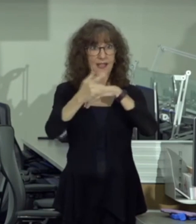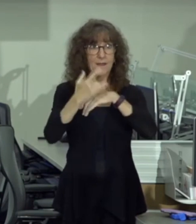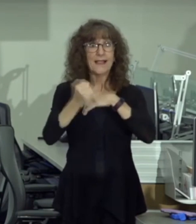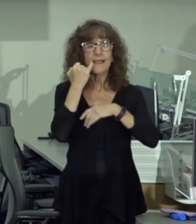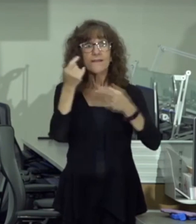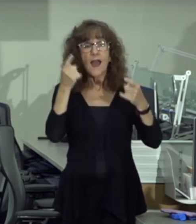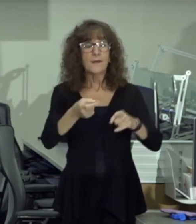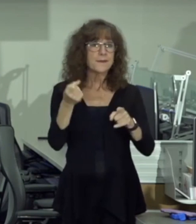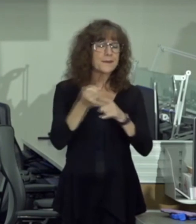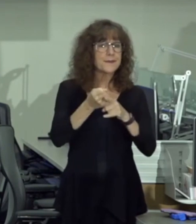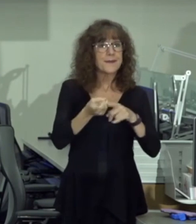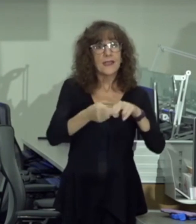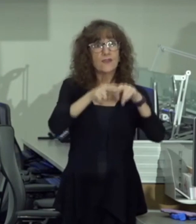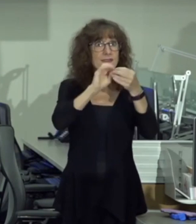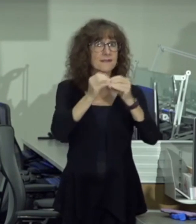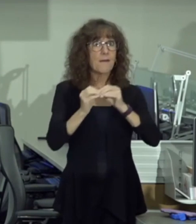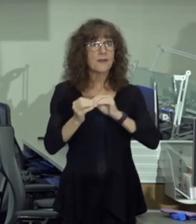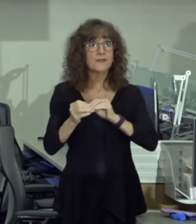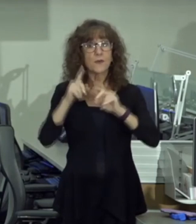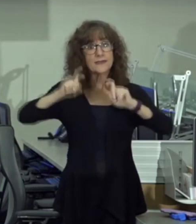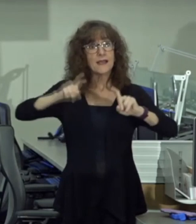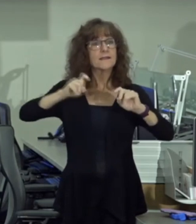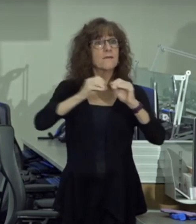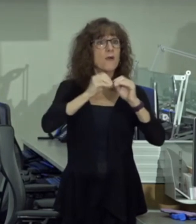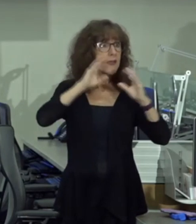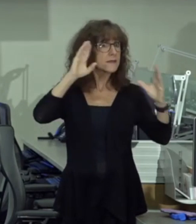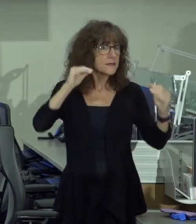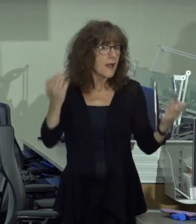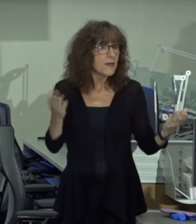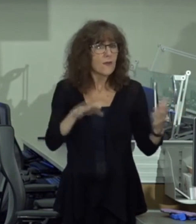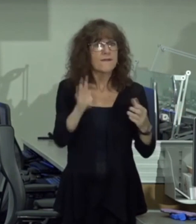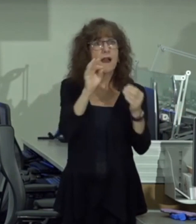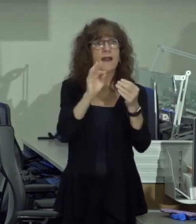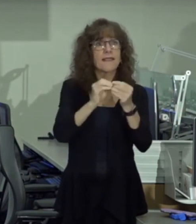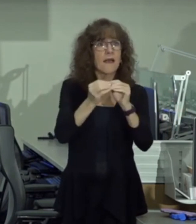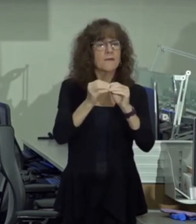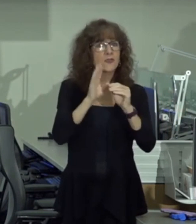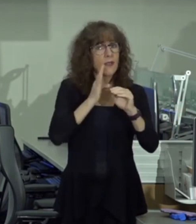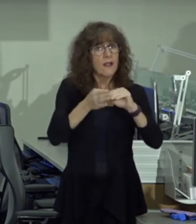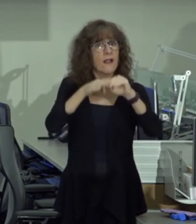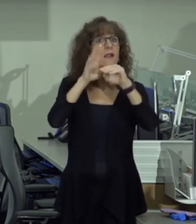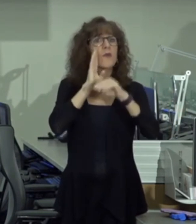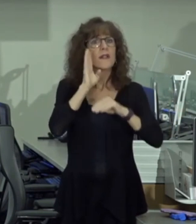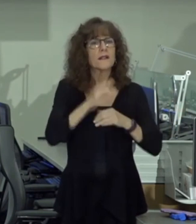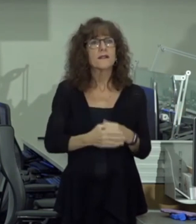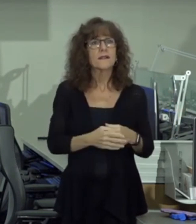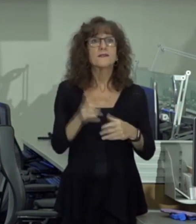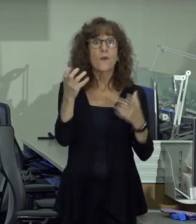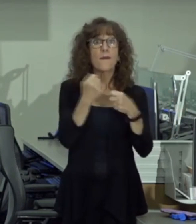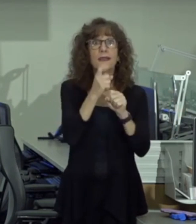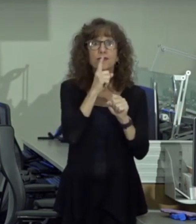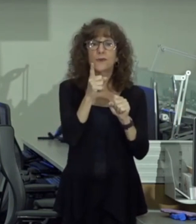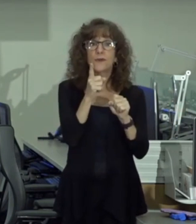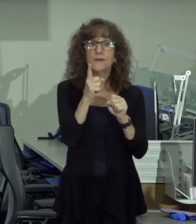an increase in numbers. As we test more and more, we expect to find the numbers will increase. And so we want to make